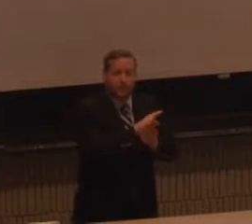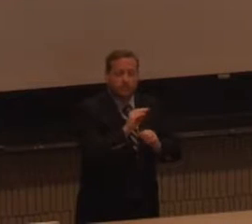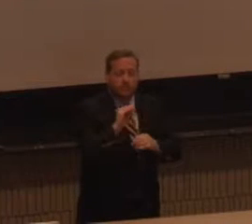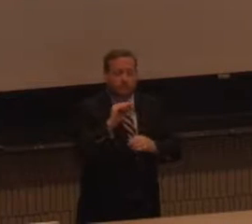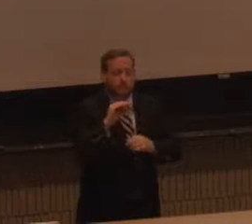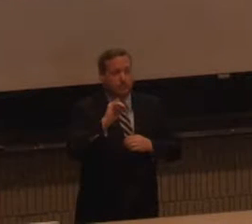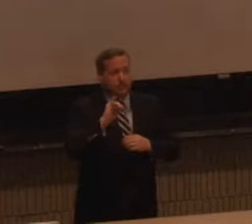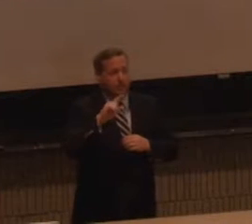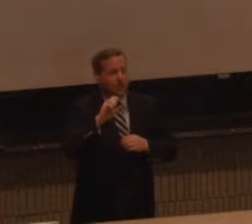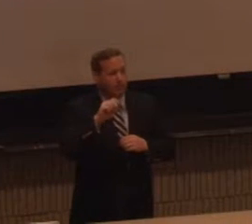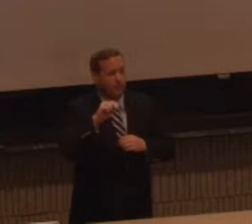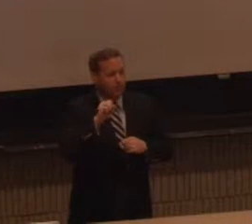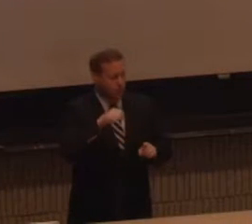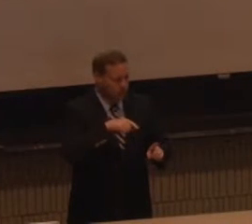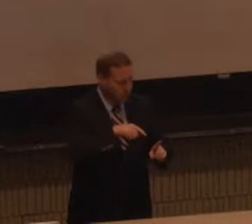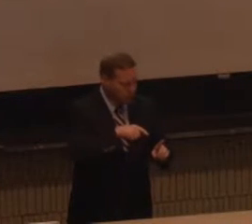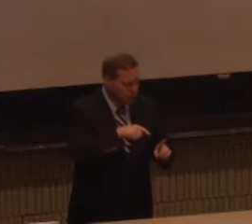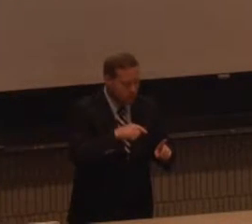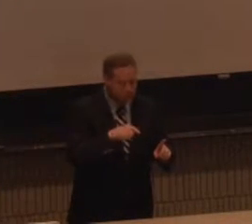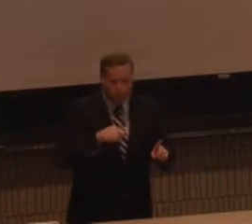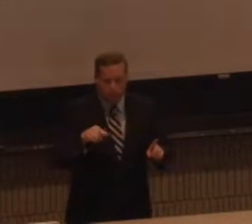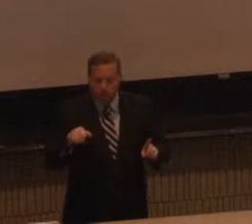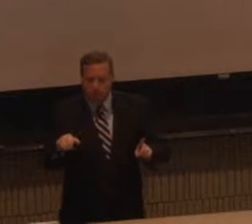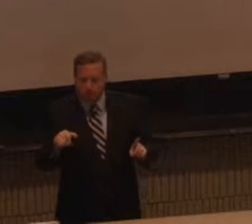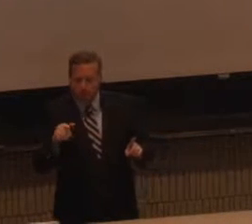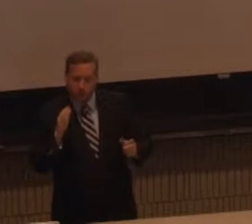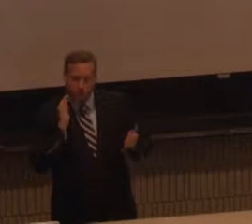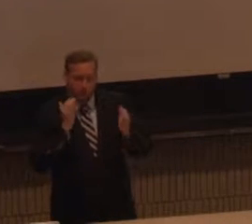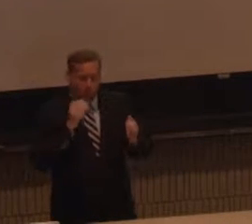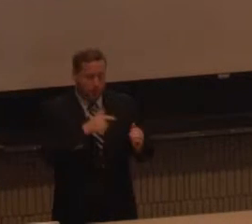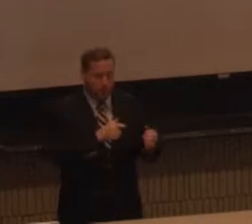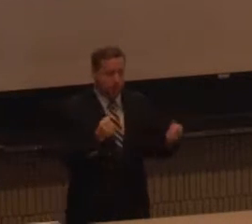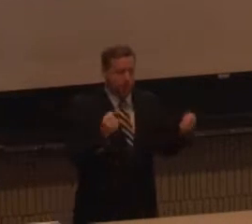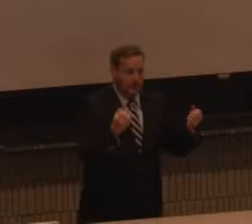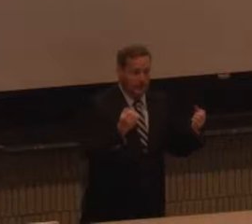around ASL language acquisition.